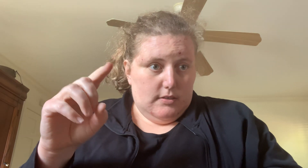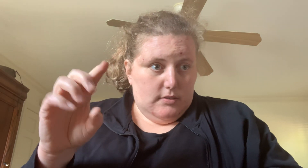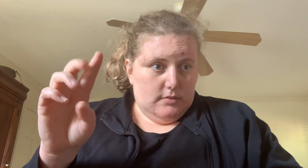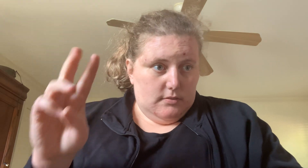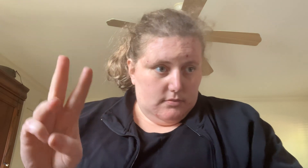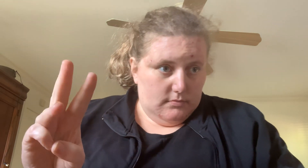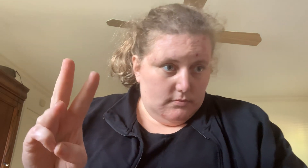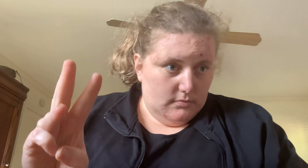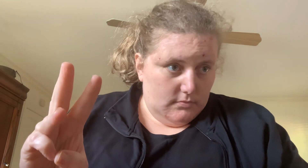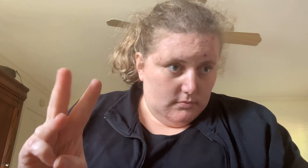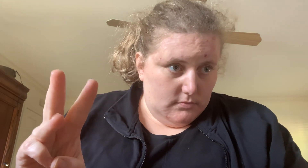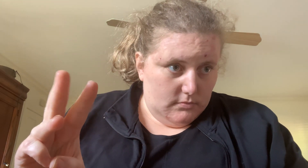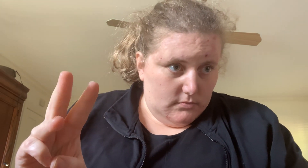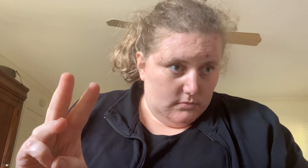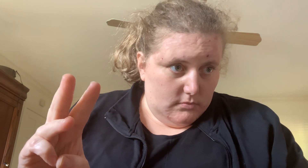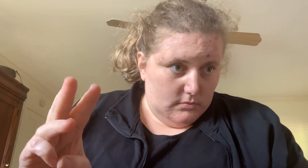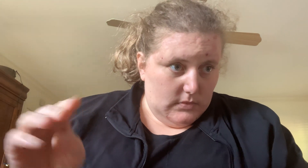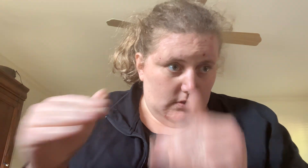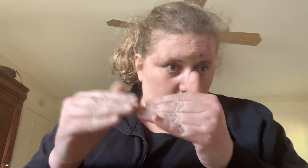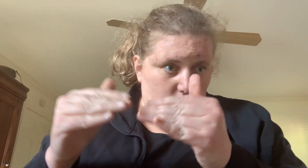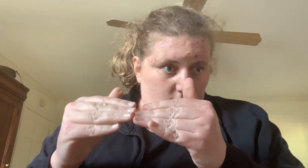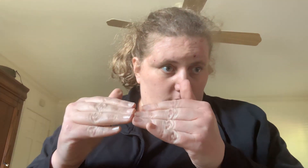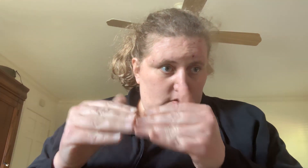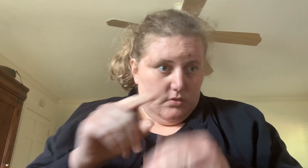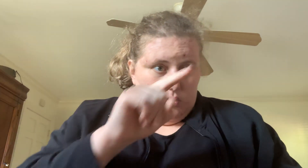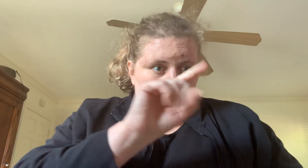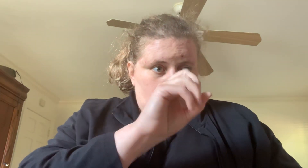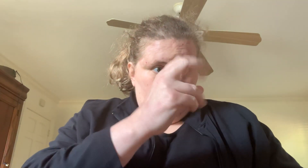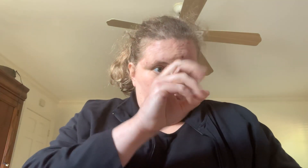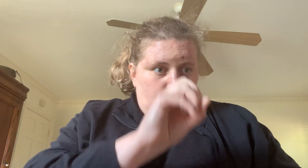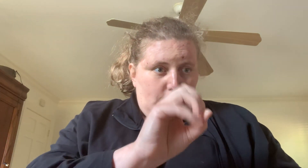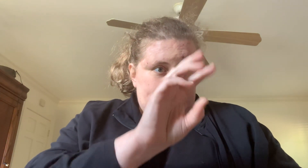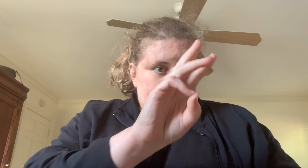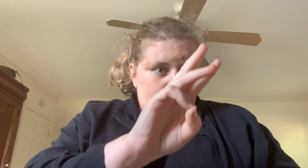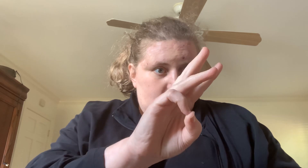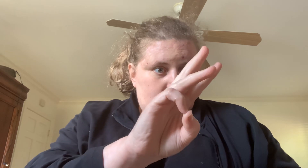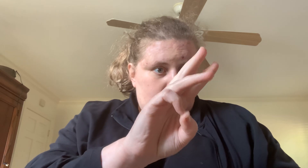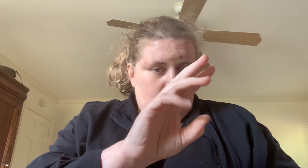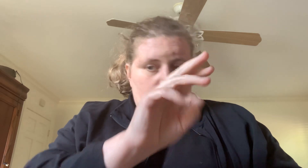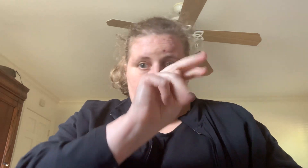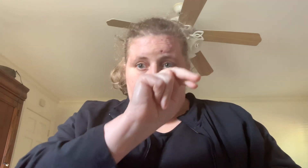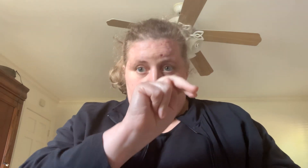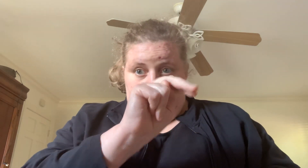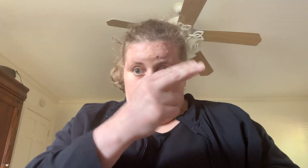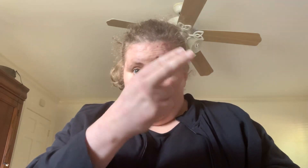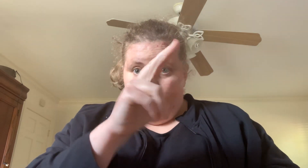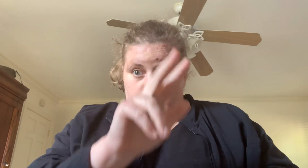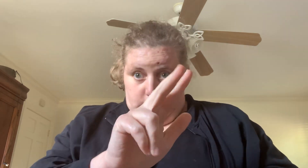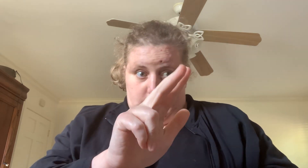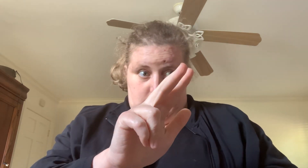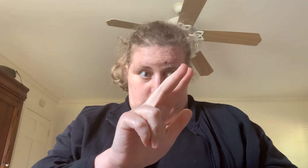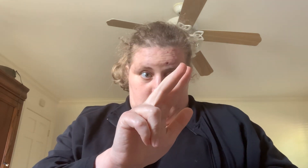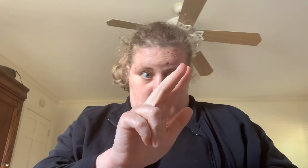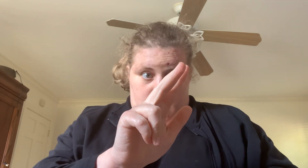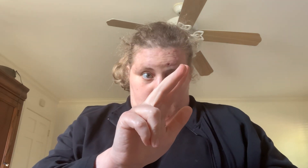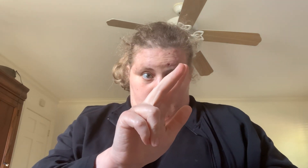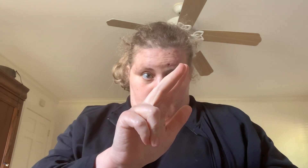with the value you're given. So 12.6 grams of ammonia. That's what you're given. And we're trying to figure